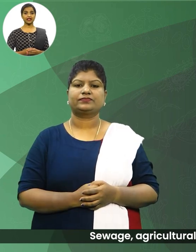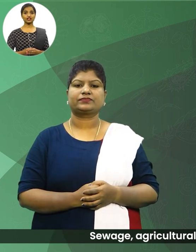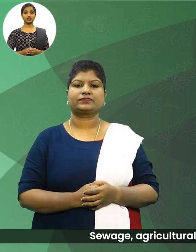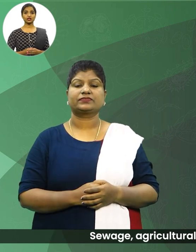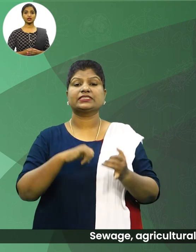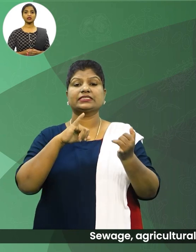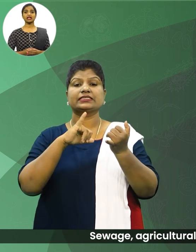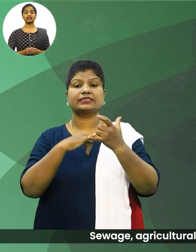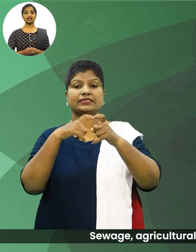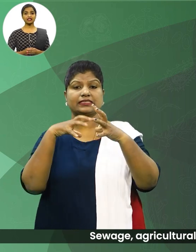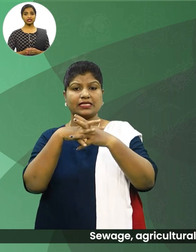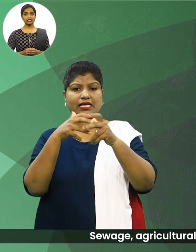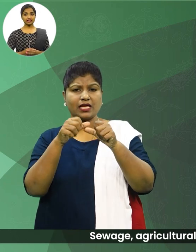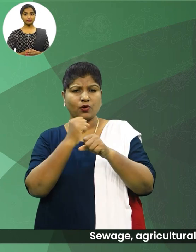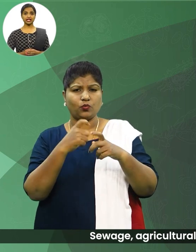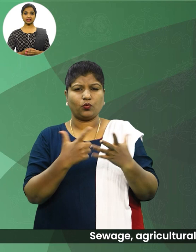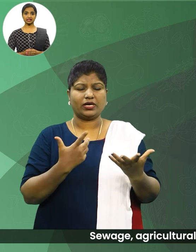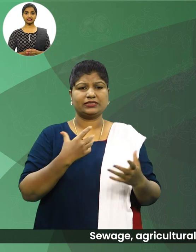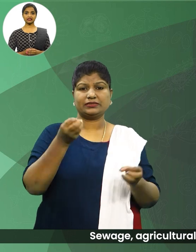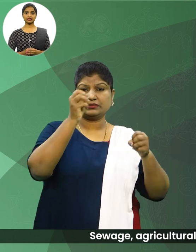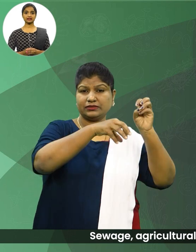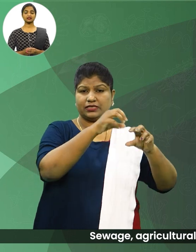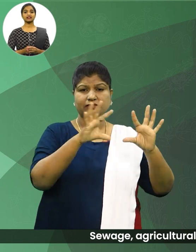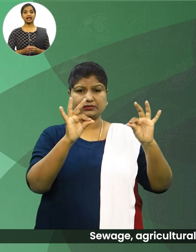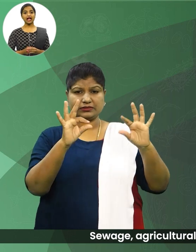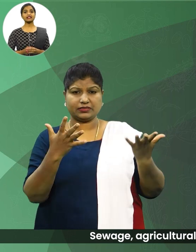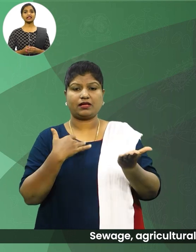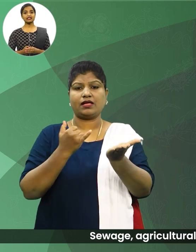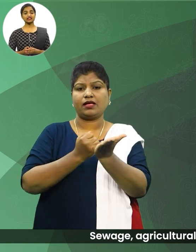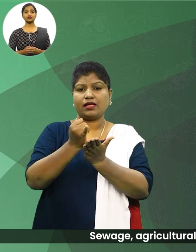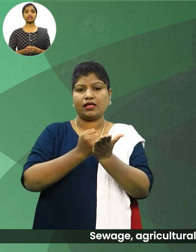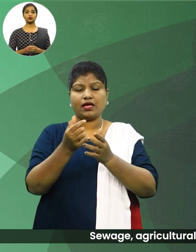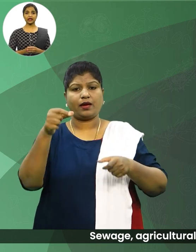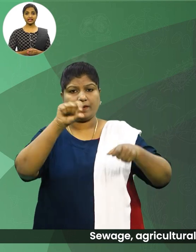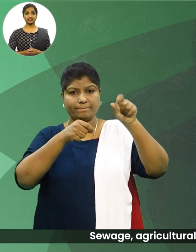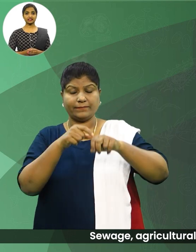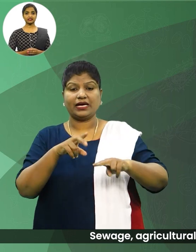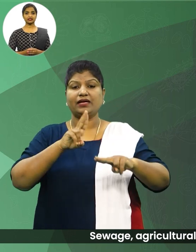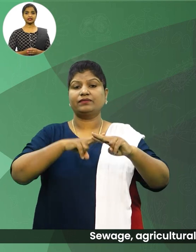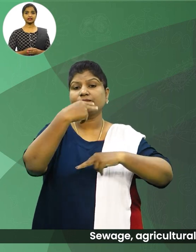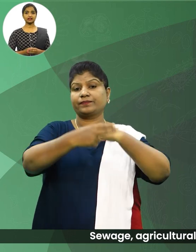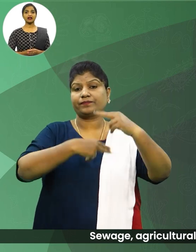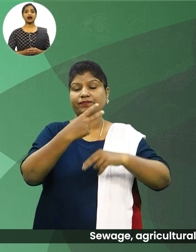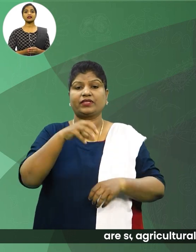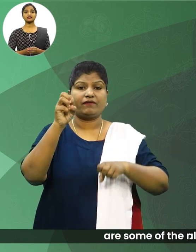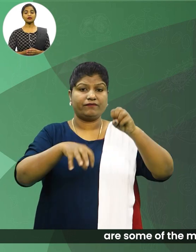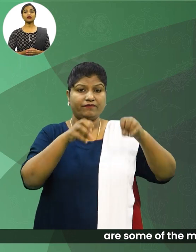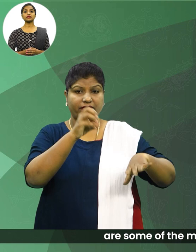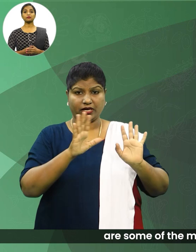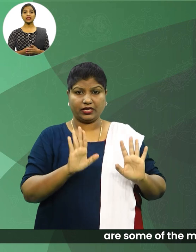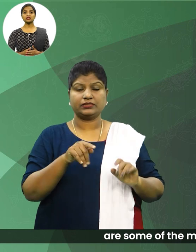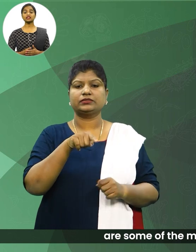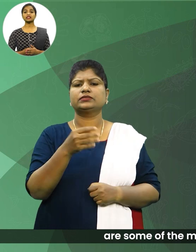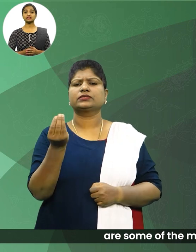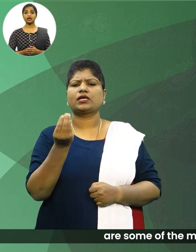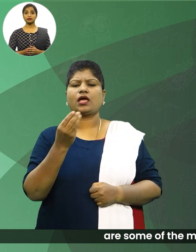Seavage, agricultural chemicals and industrial waste are some of